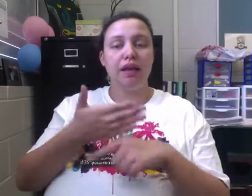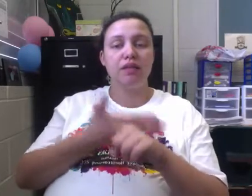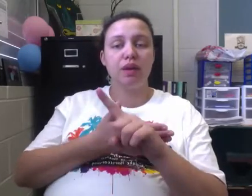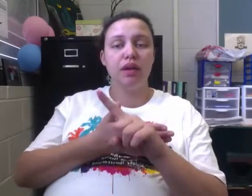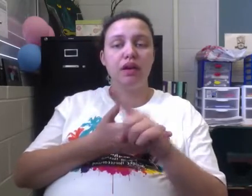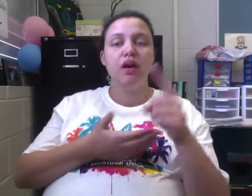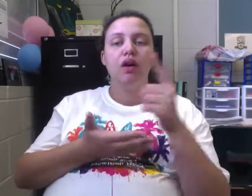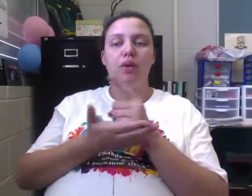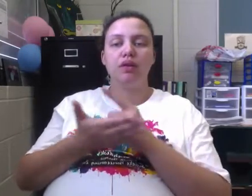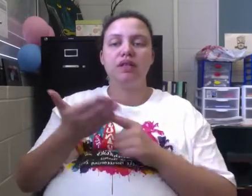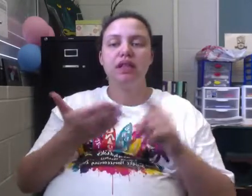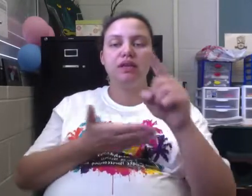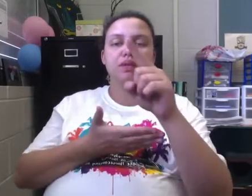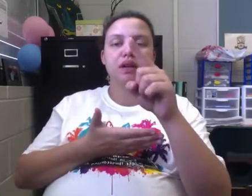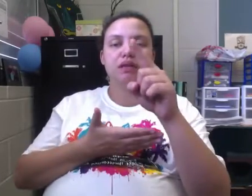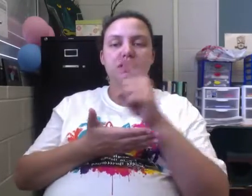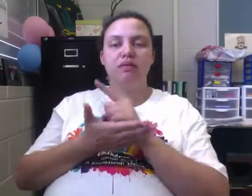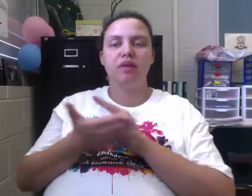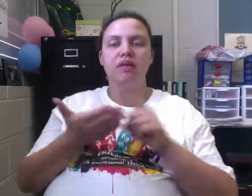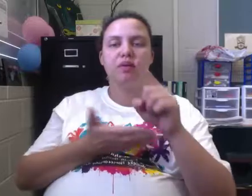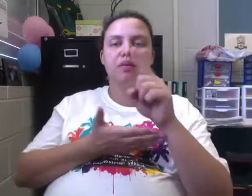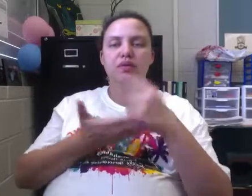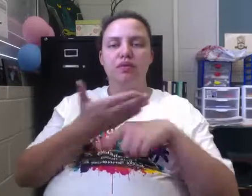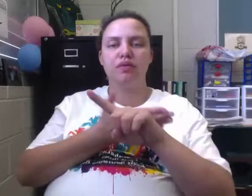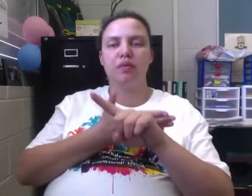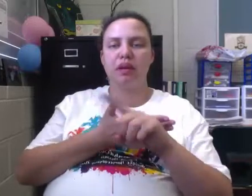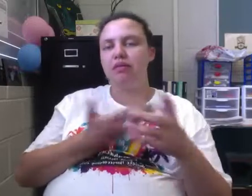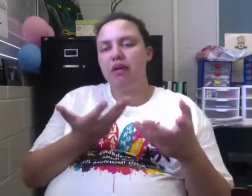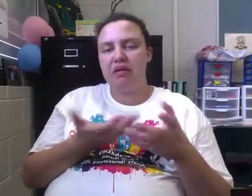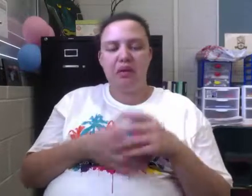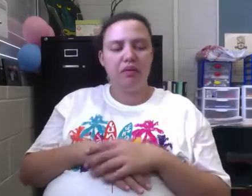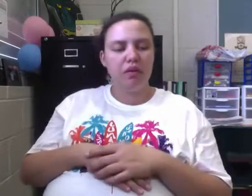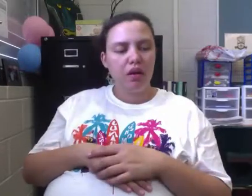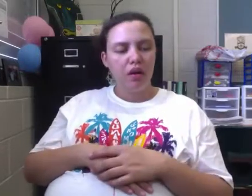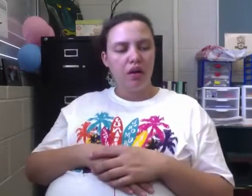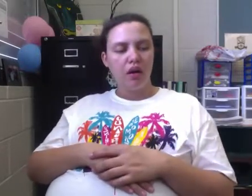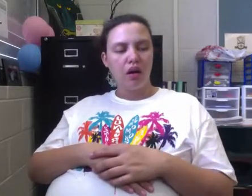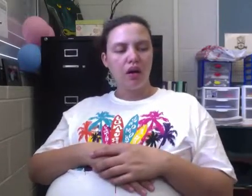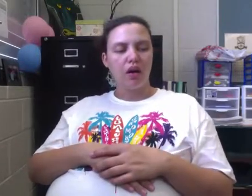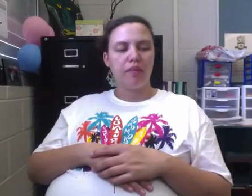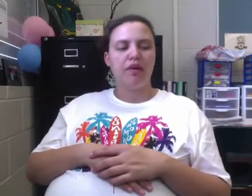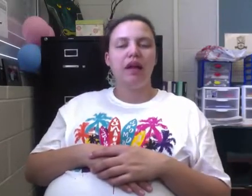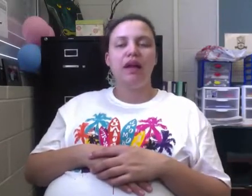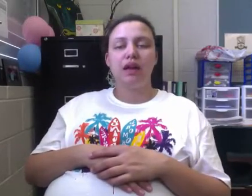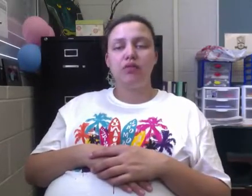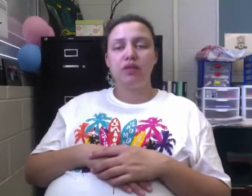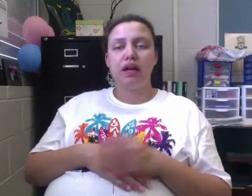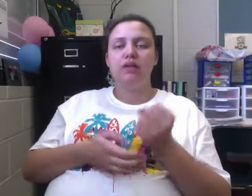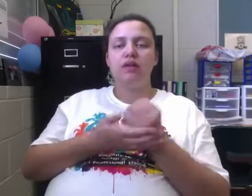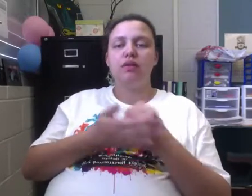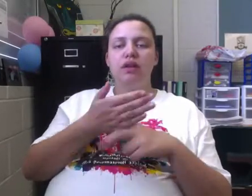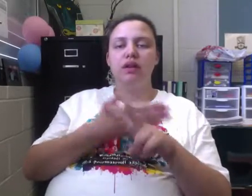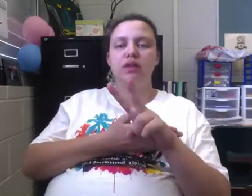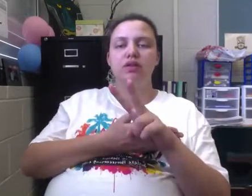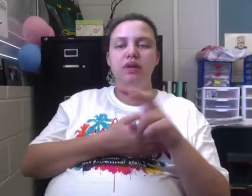Next week, or you'll see next week, because some people don't do the flippy thing. I don't know why. And again, rule of 9, so in 2